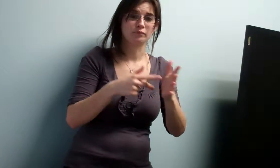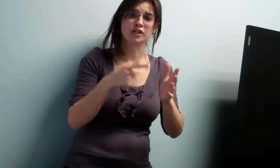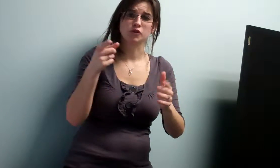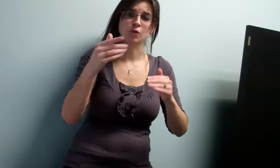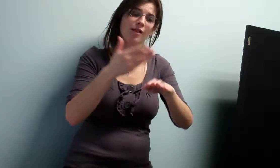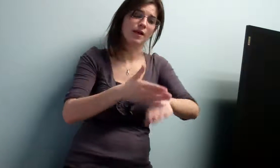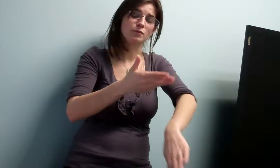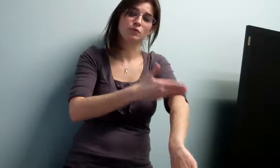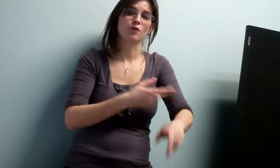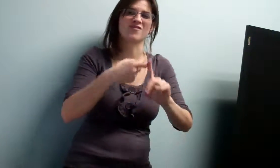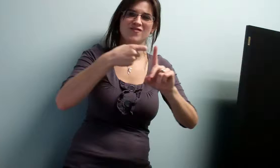And it's